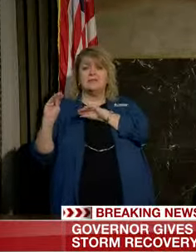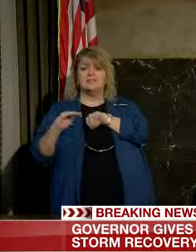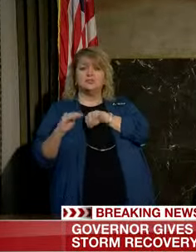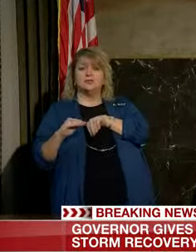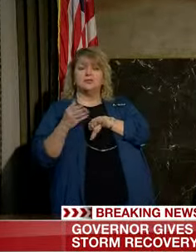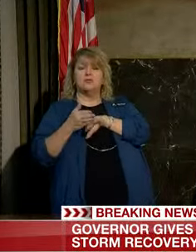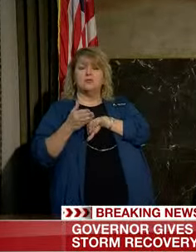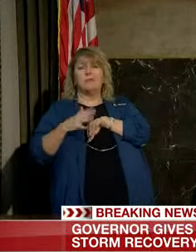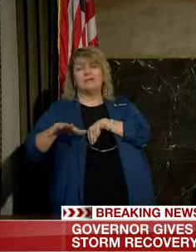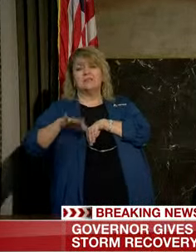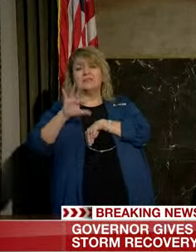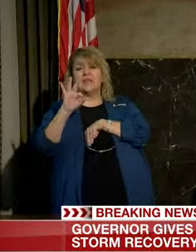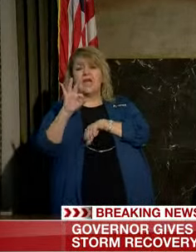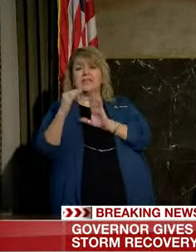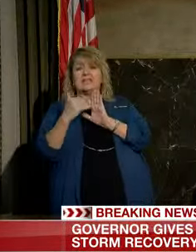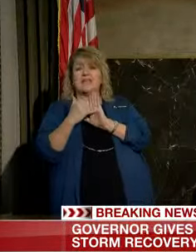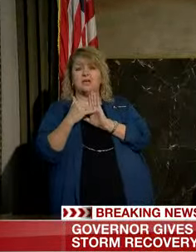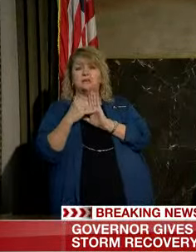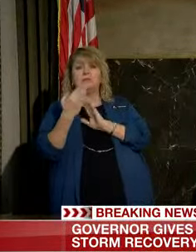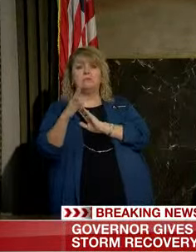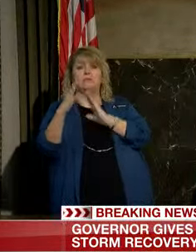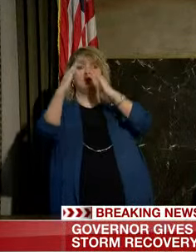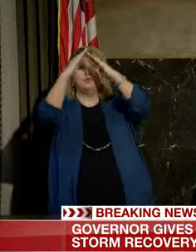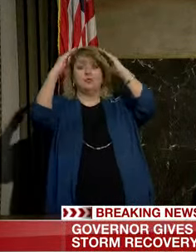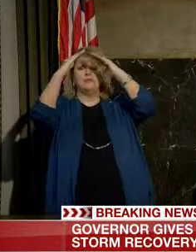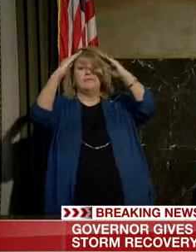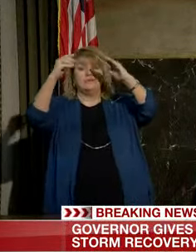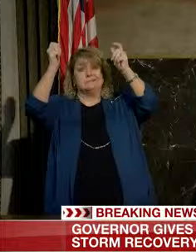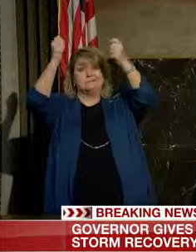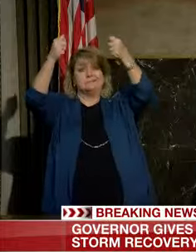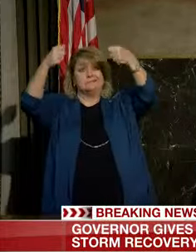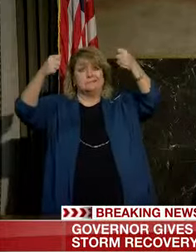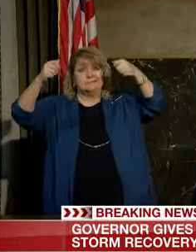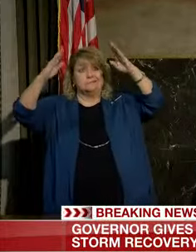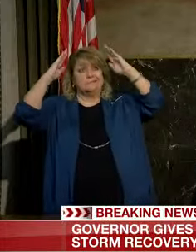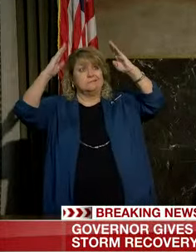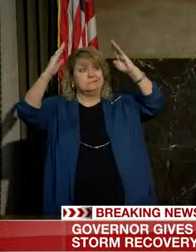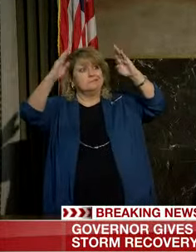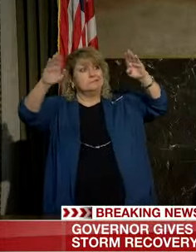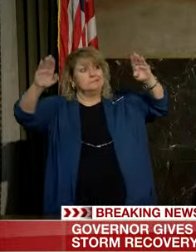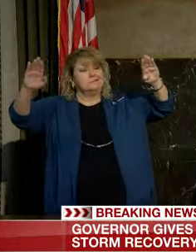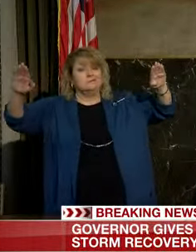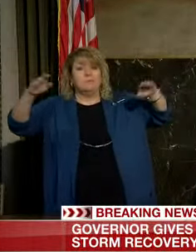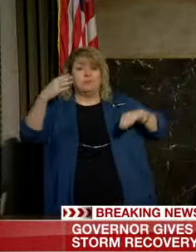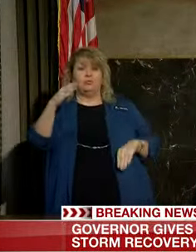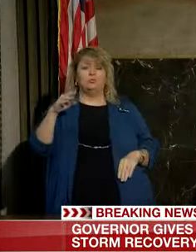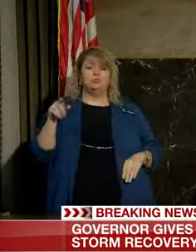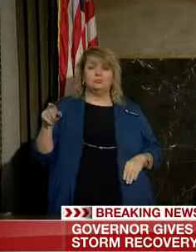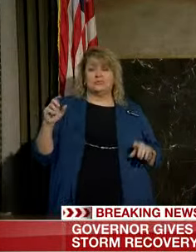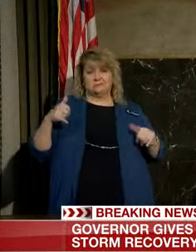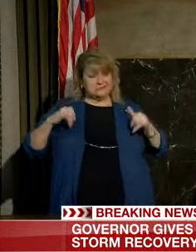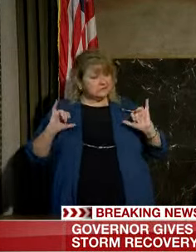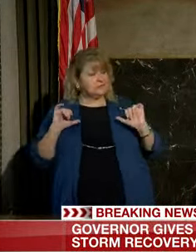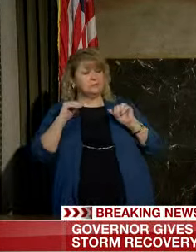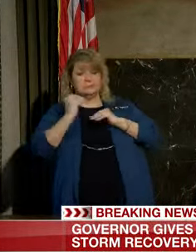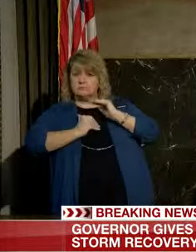at 9,000 blue roofs, and that effort obviously will